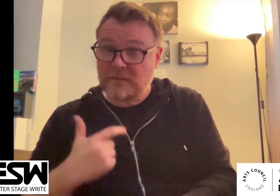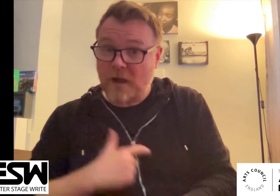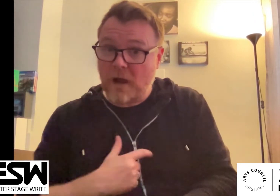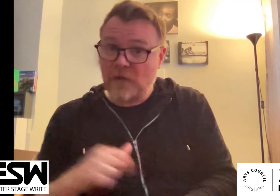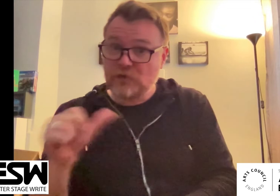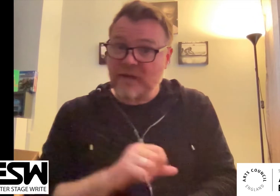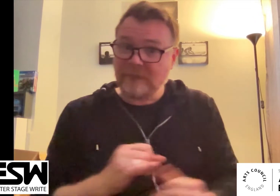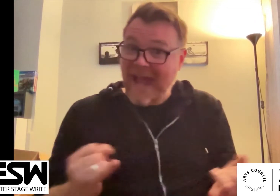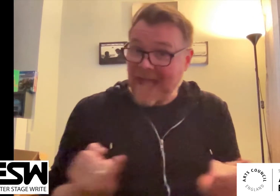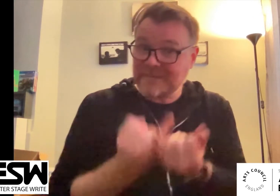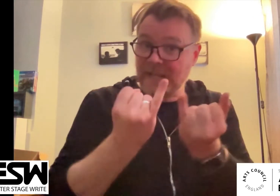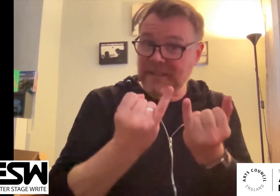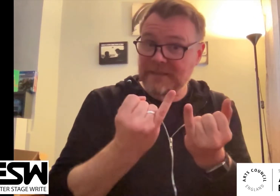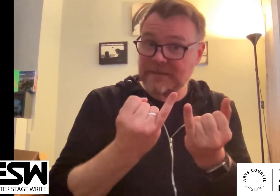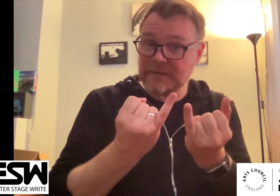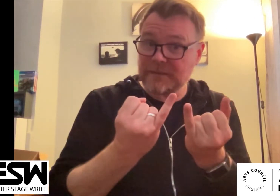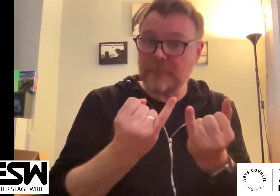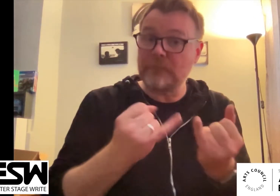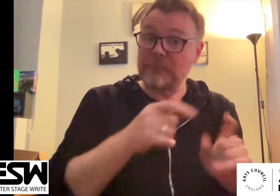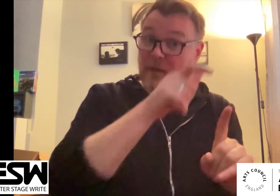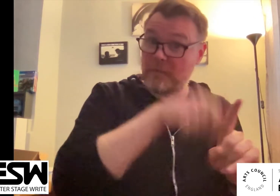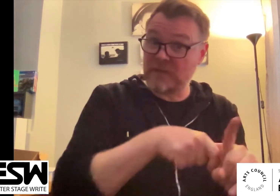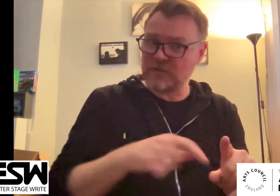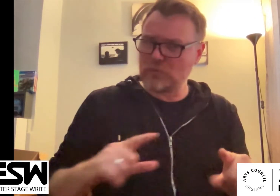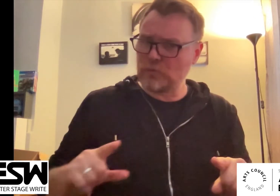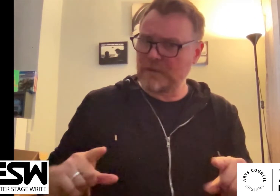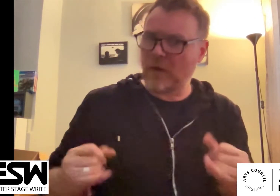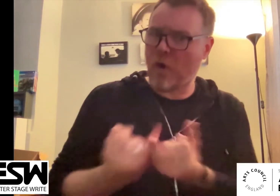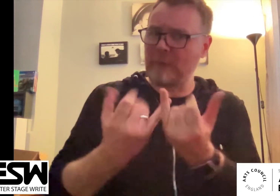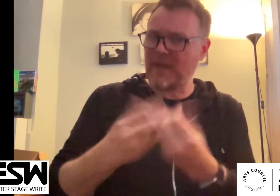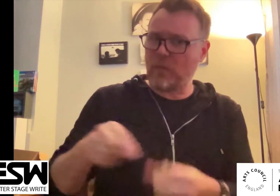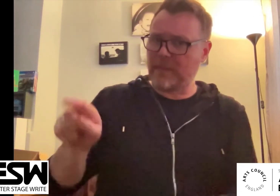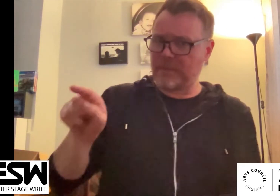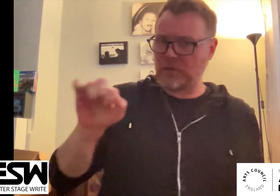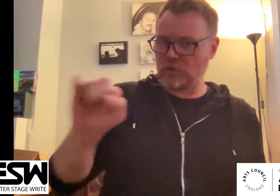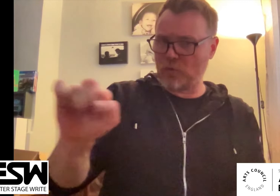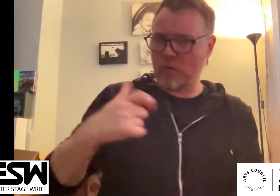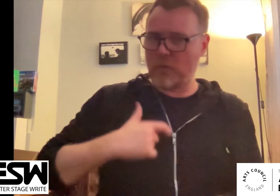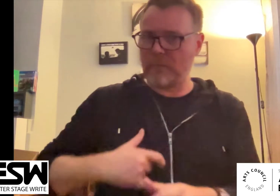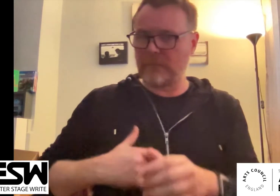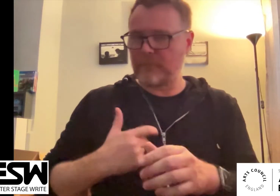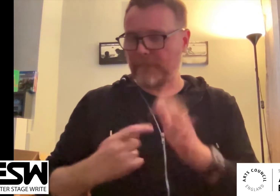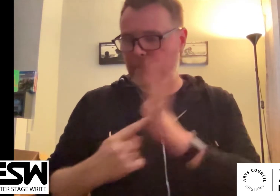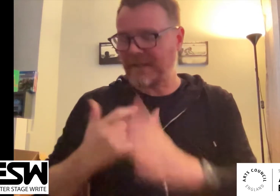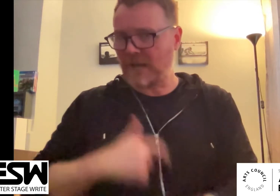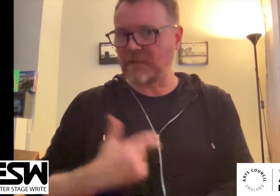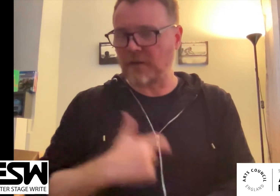You should have an antagonist, a person that's going to clash with your main character.